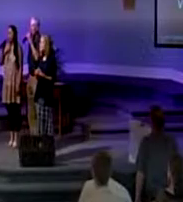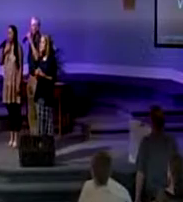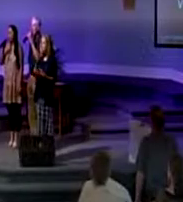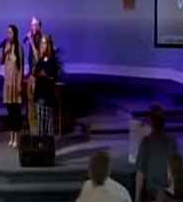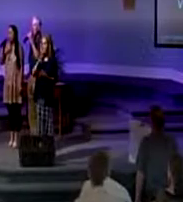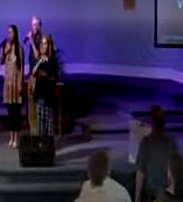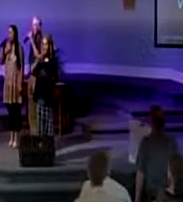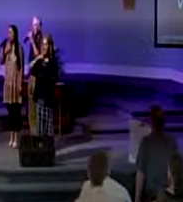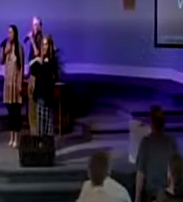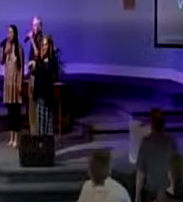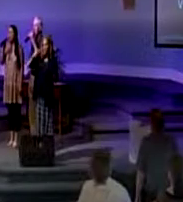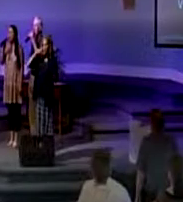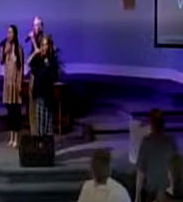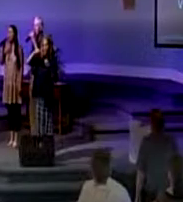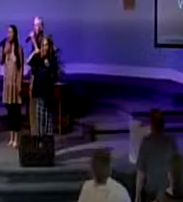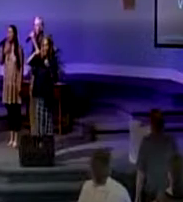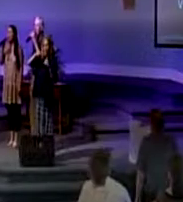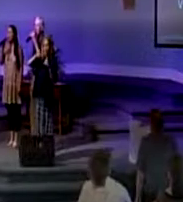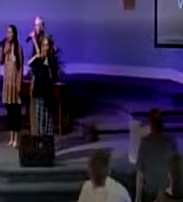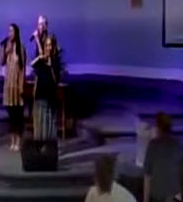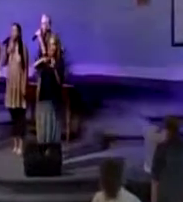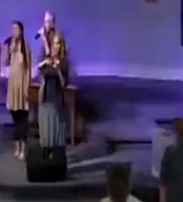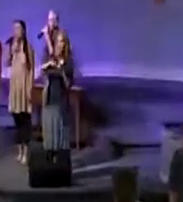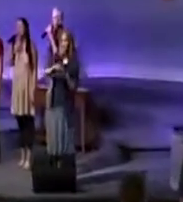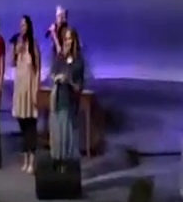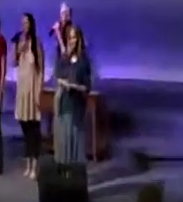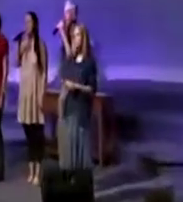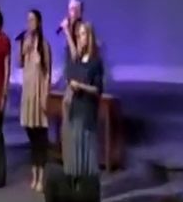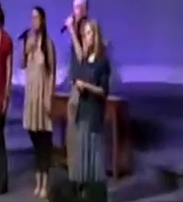Look inside the mystery,